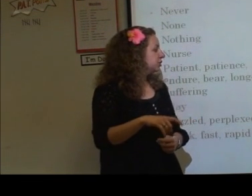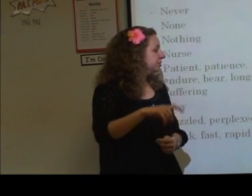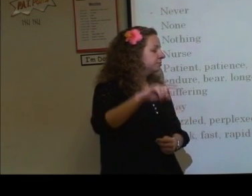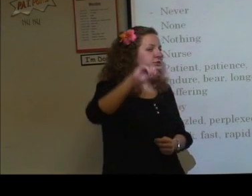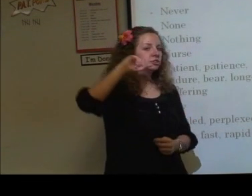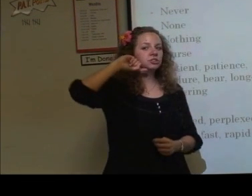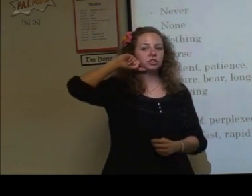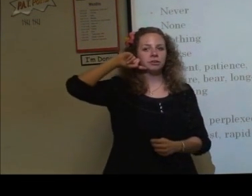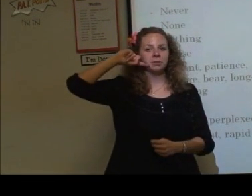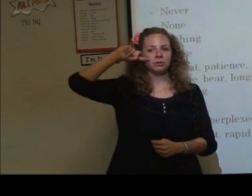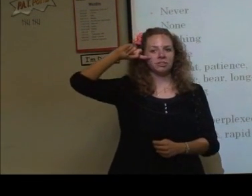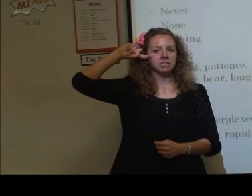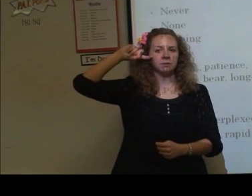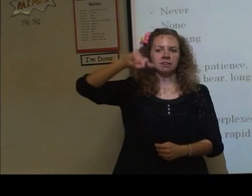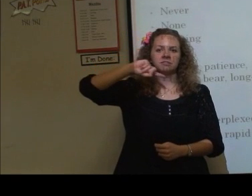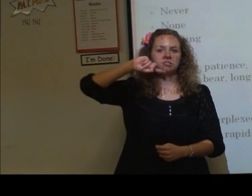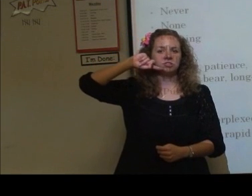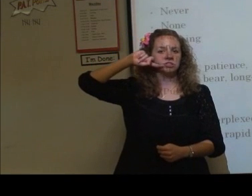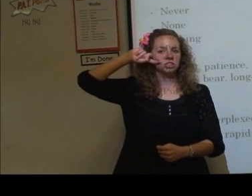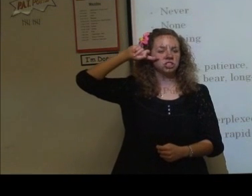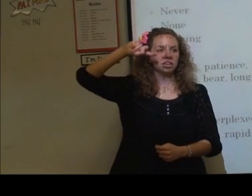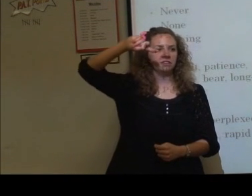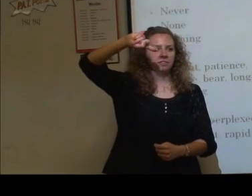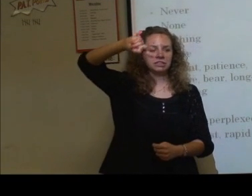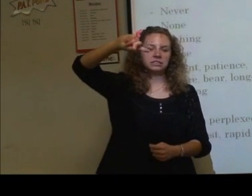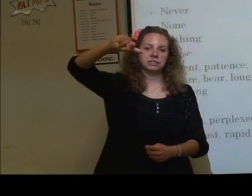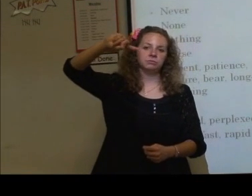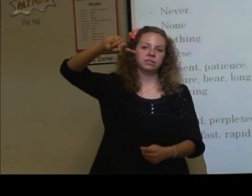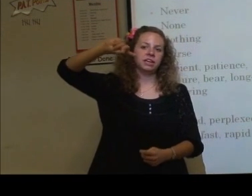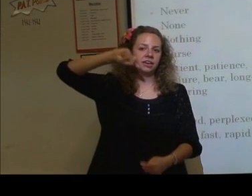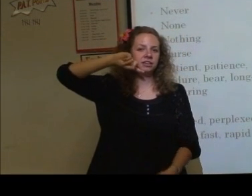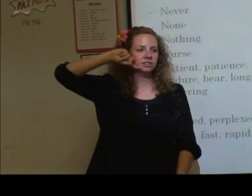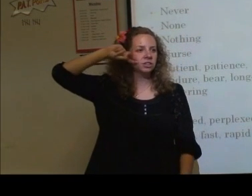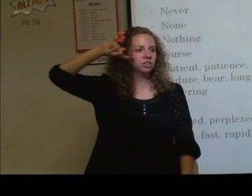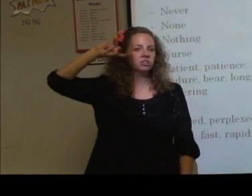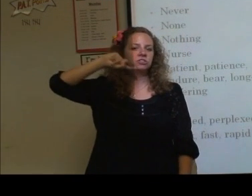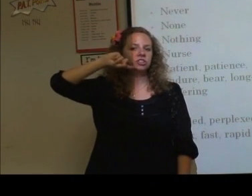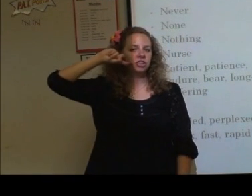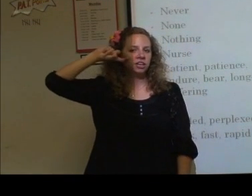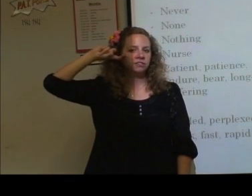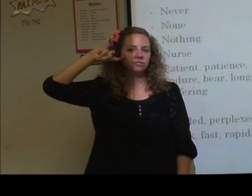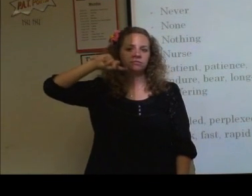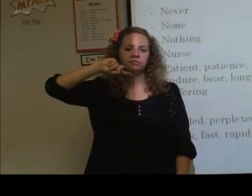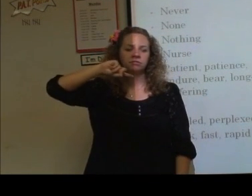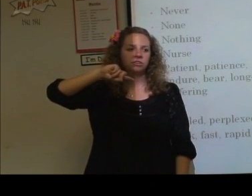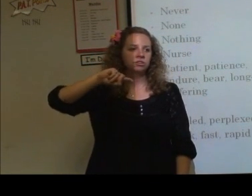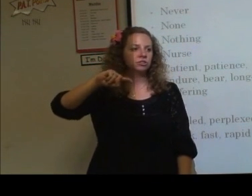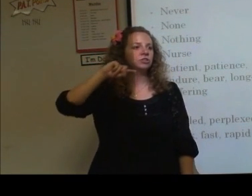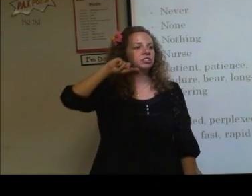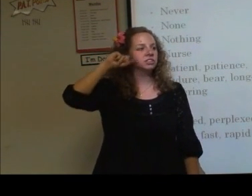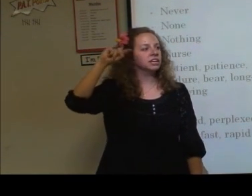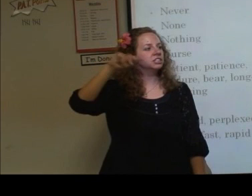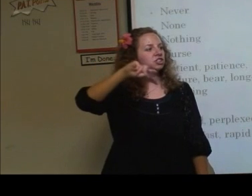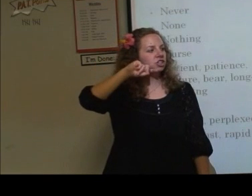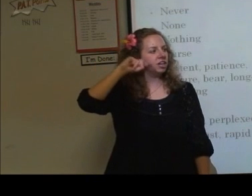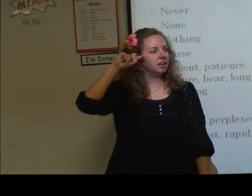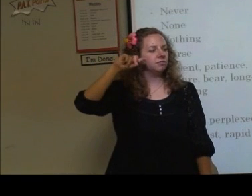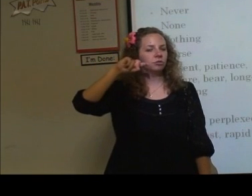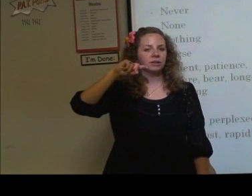razor. So you're going to be going this way to shave with an X, to shave. So this is like to shave or